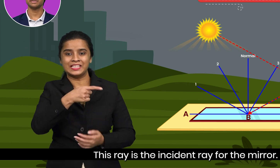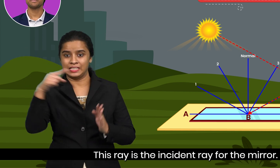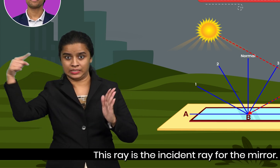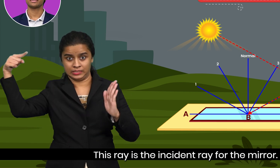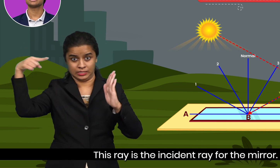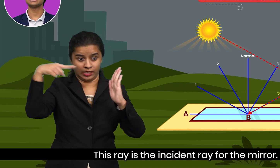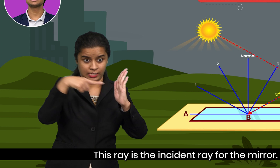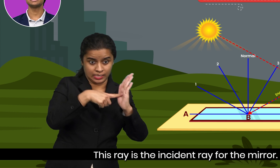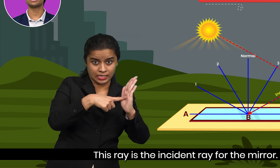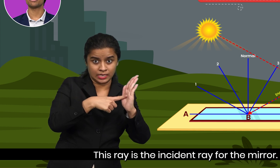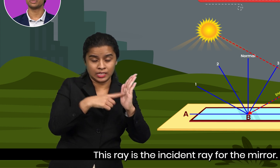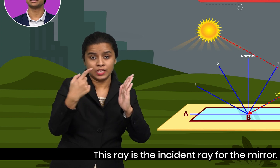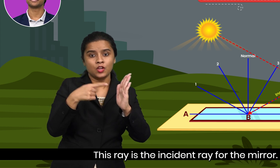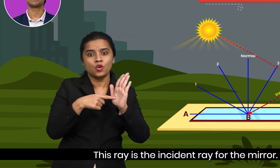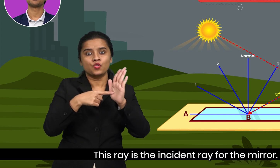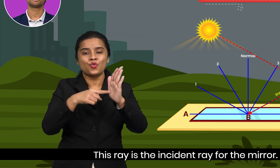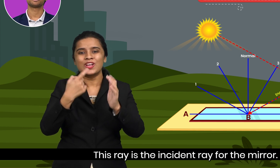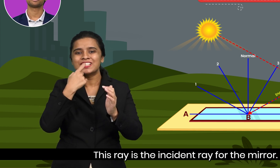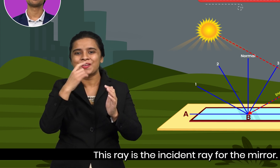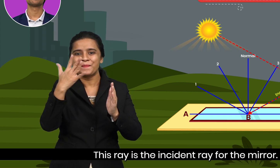This ray is the incident ray for the mirror.